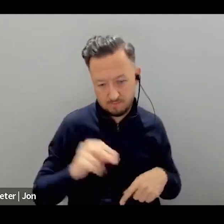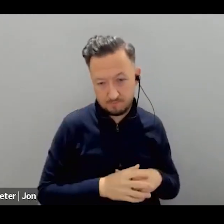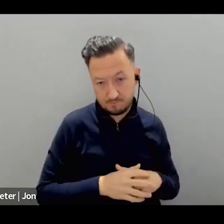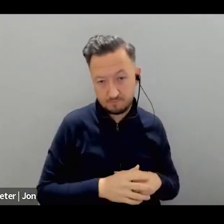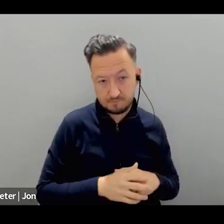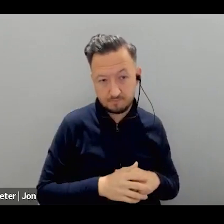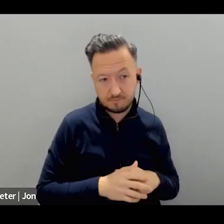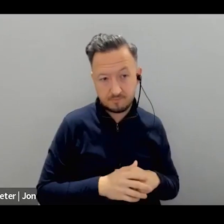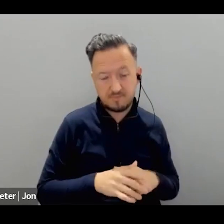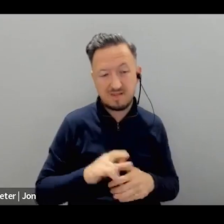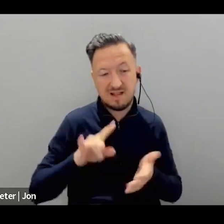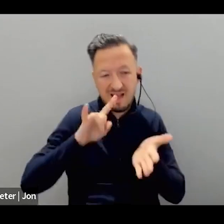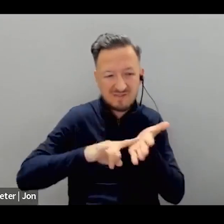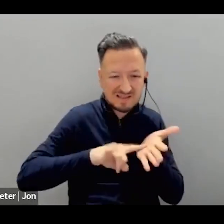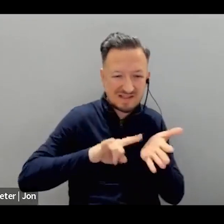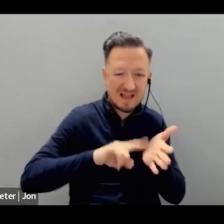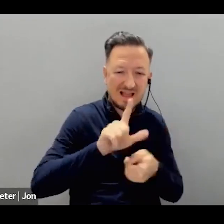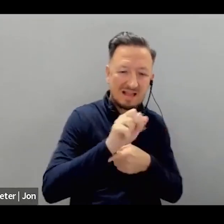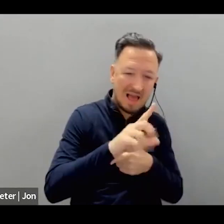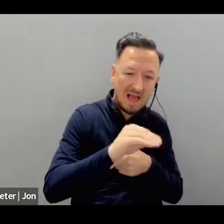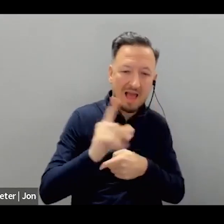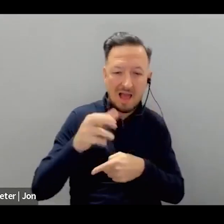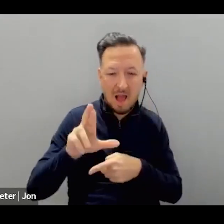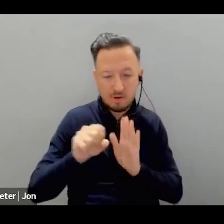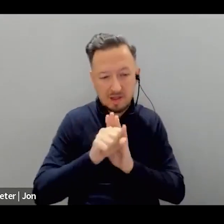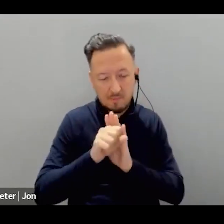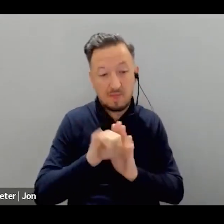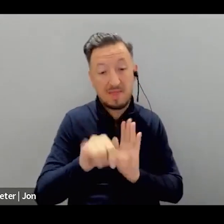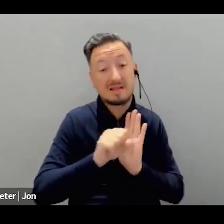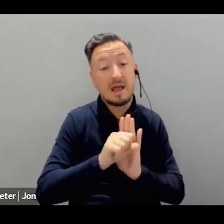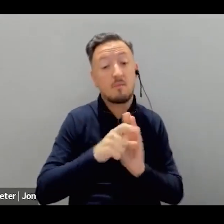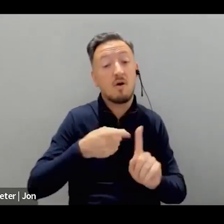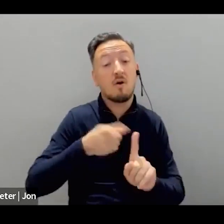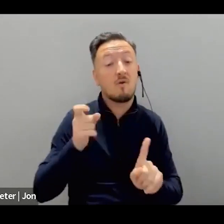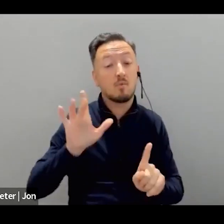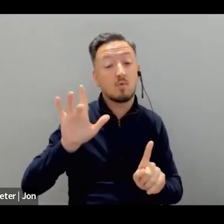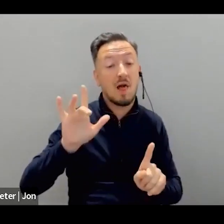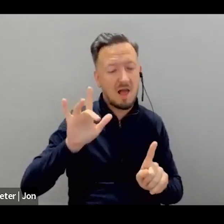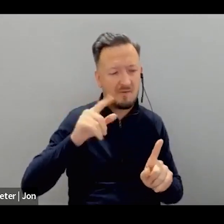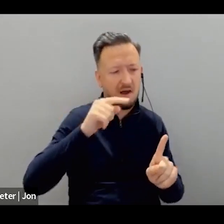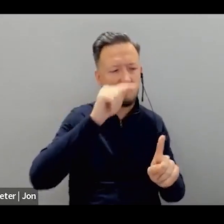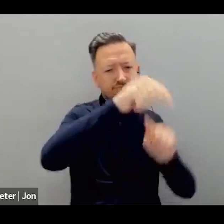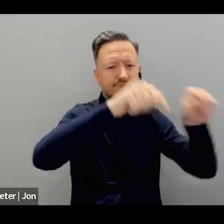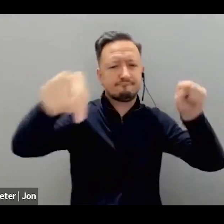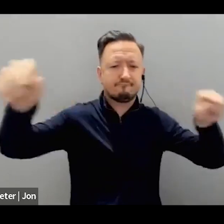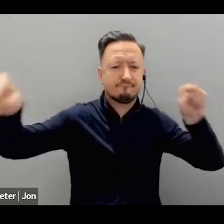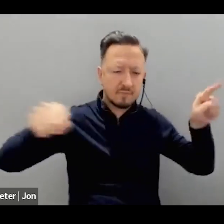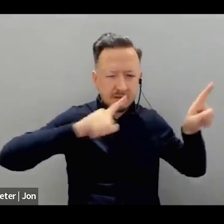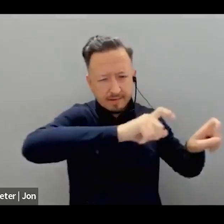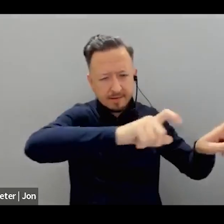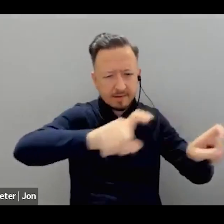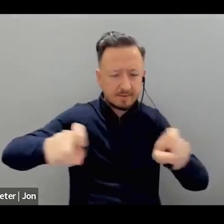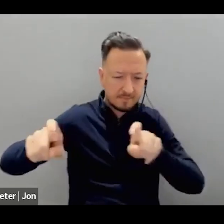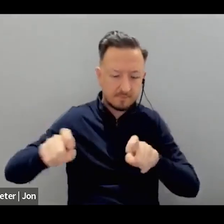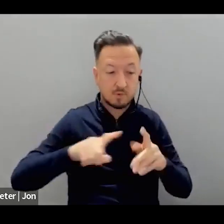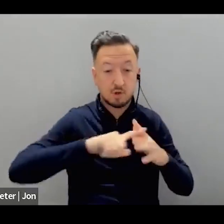So investigative lead and copper sampling samples were collected from 25 points throughout the distribution system between